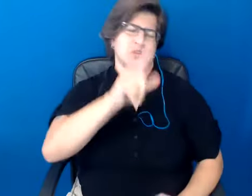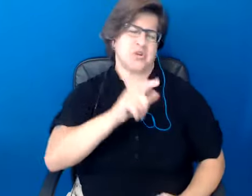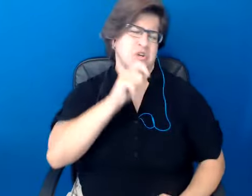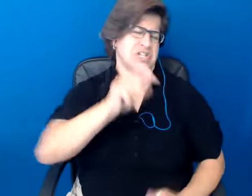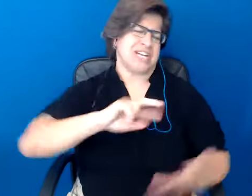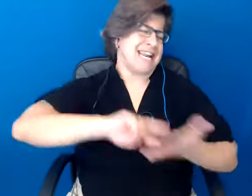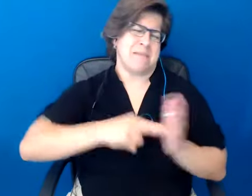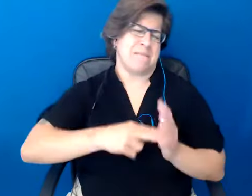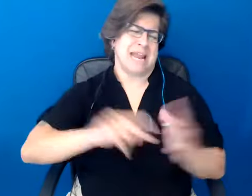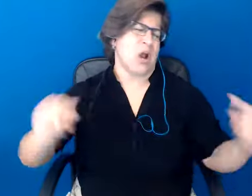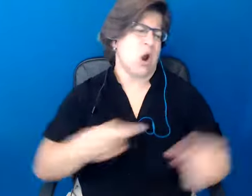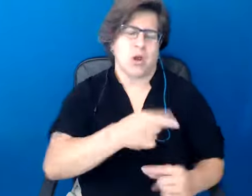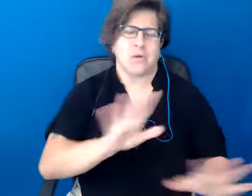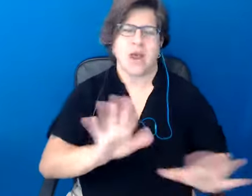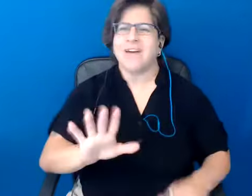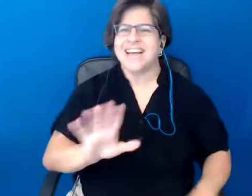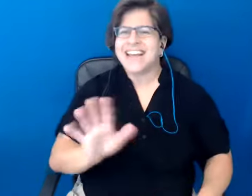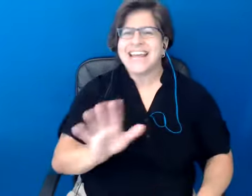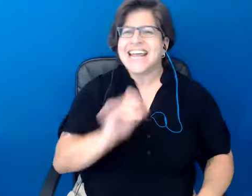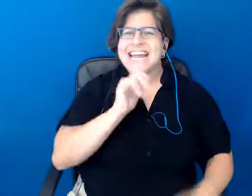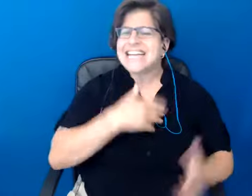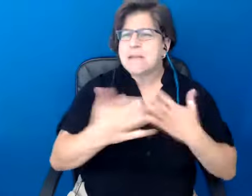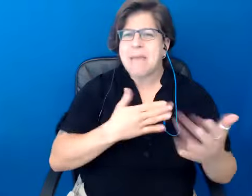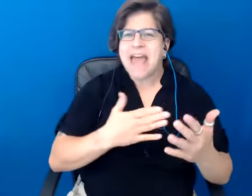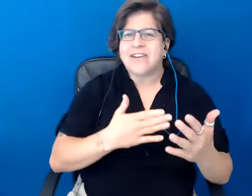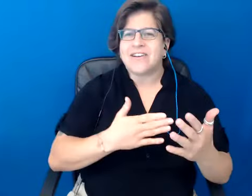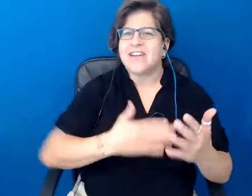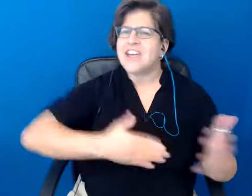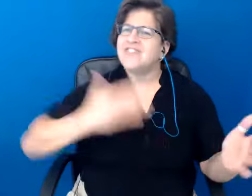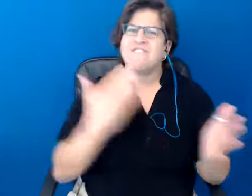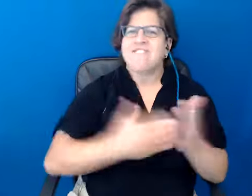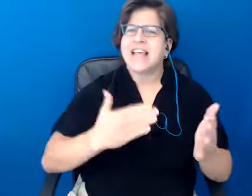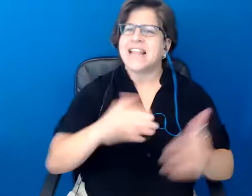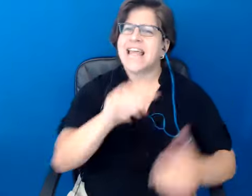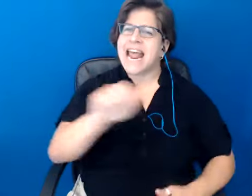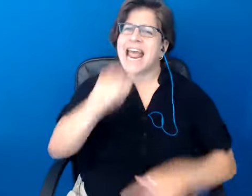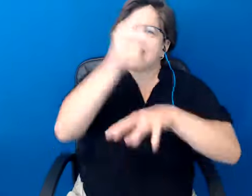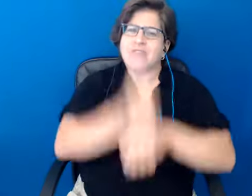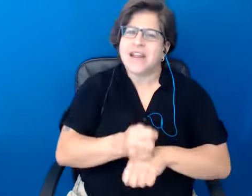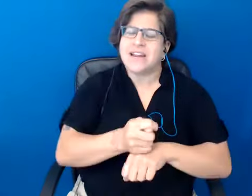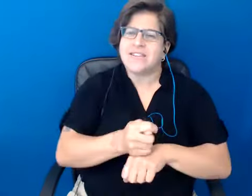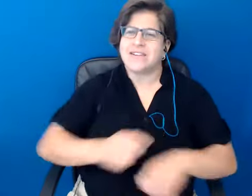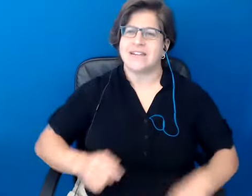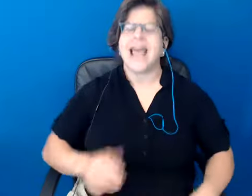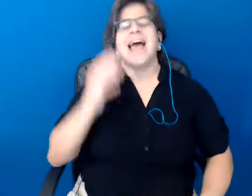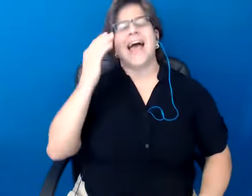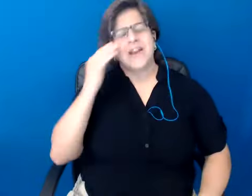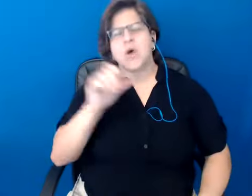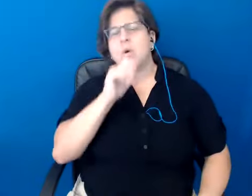I'm pretending everything's all right. "Oh, I'm sure she didn't mean to hurt your feelings, blah, blah." That didn't matter. It was a violation of the